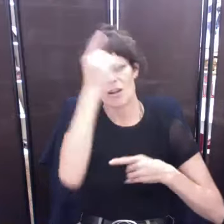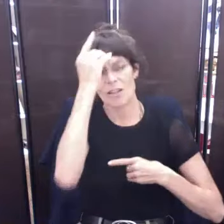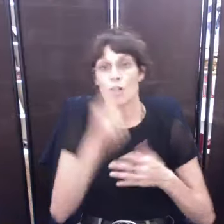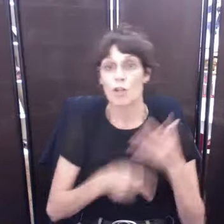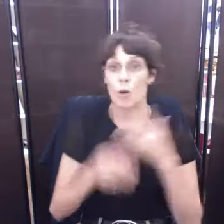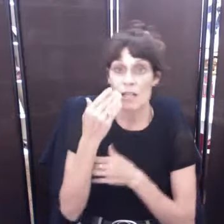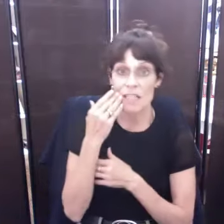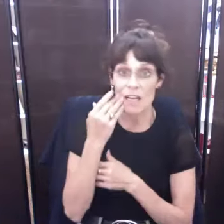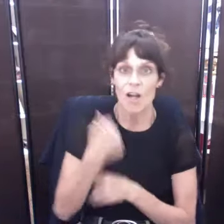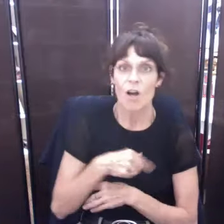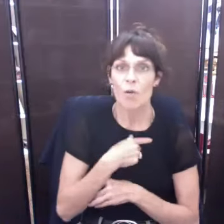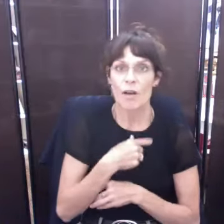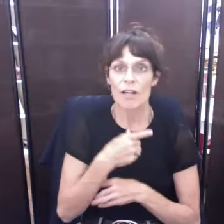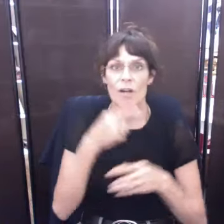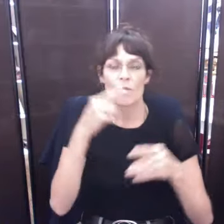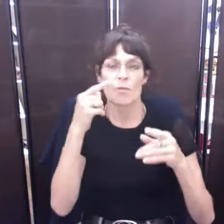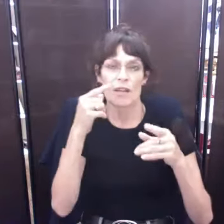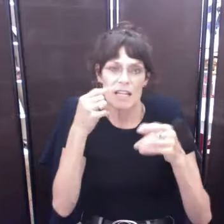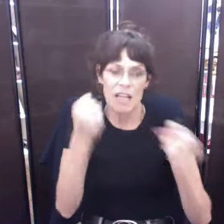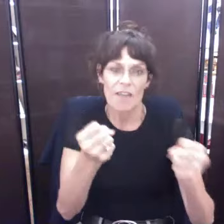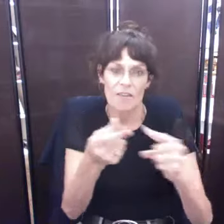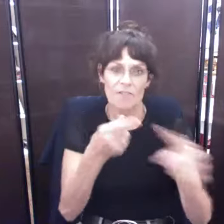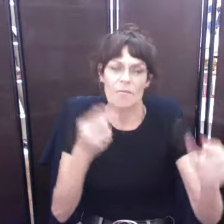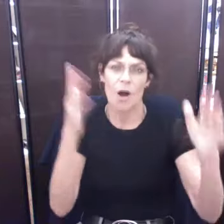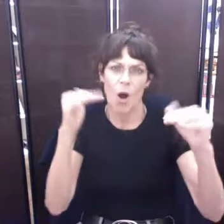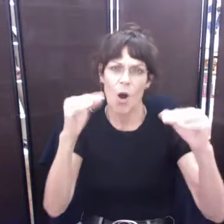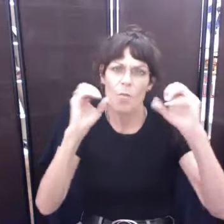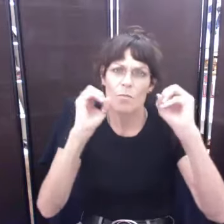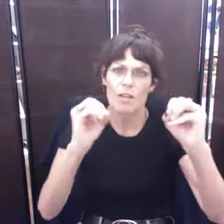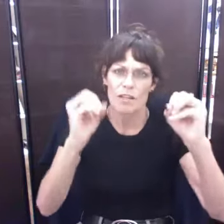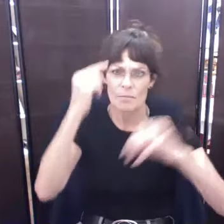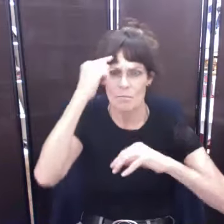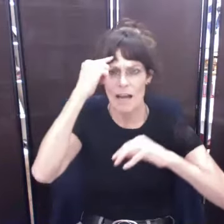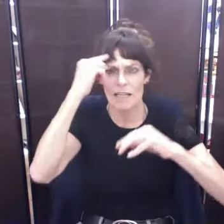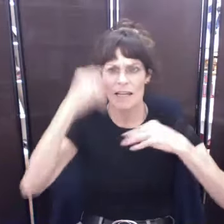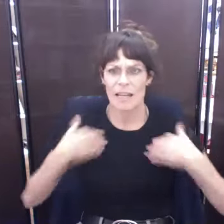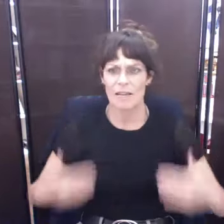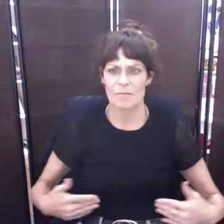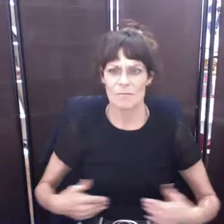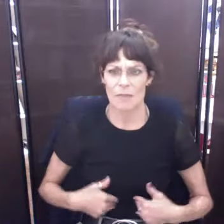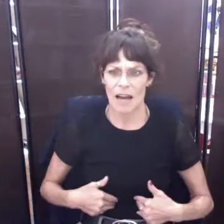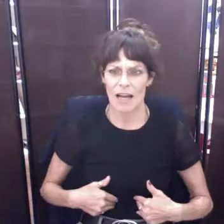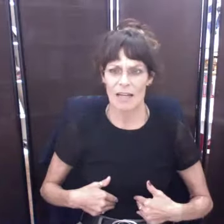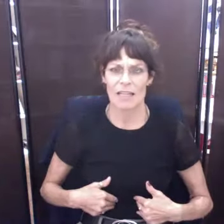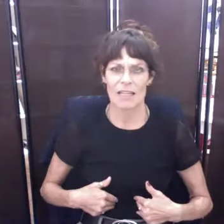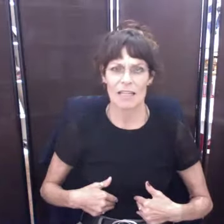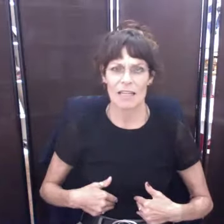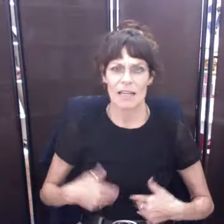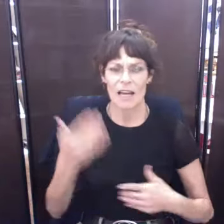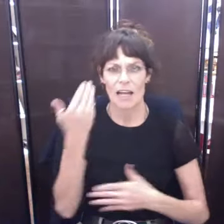going to recover from a hopeless-minded body, because today I feel hopeless, that I don't know how to save people or give